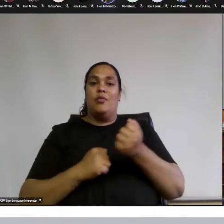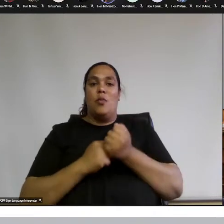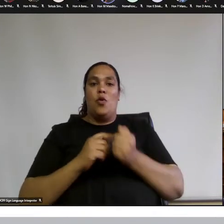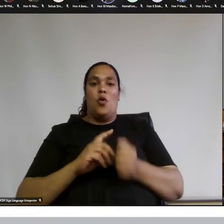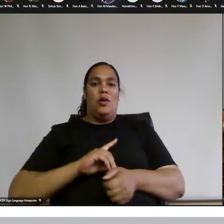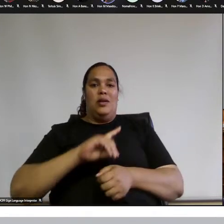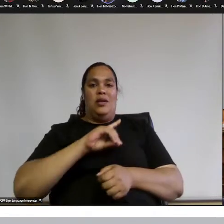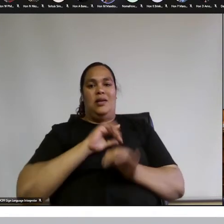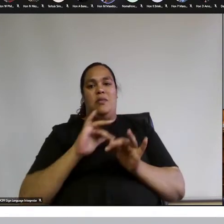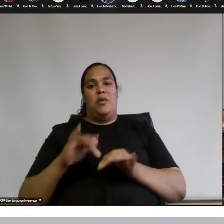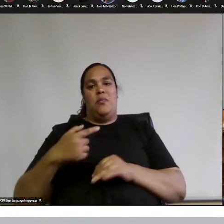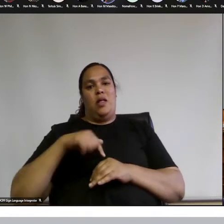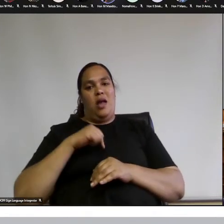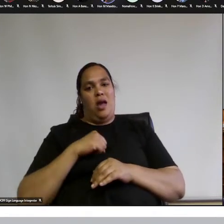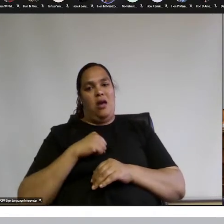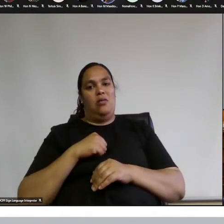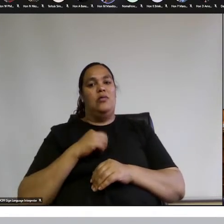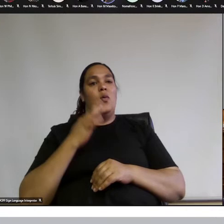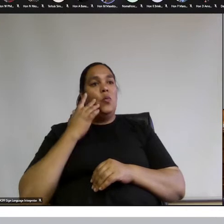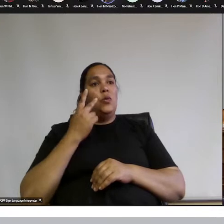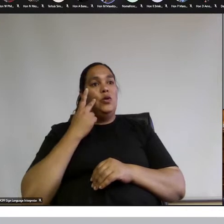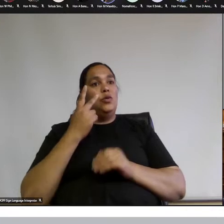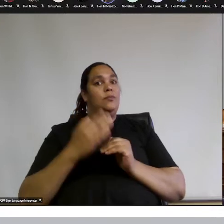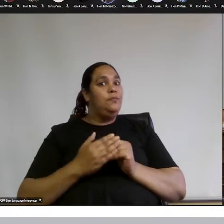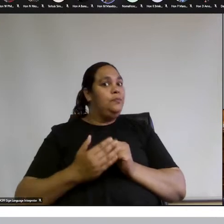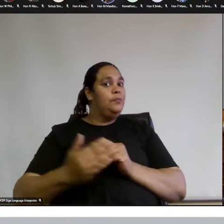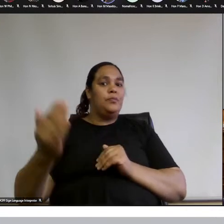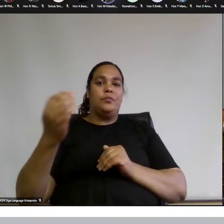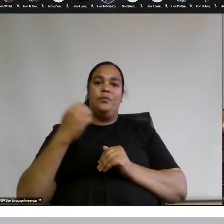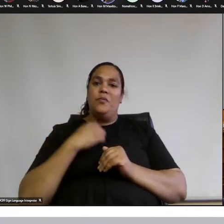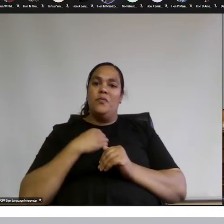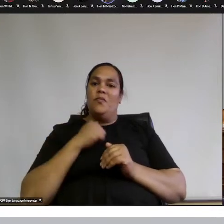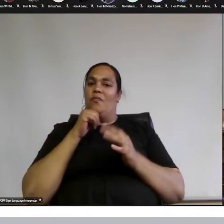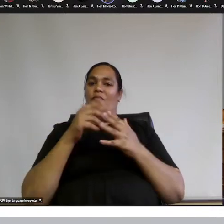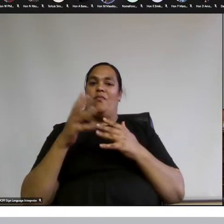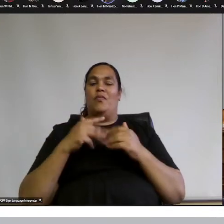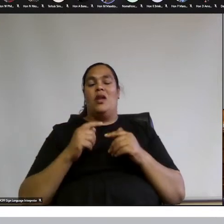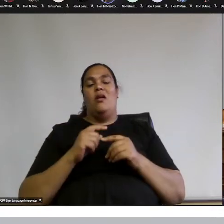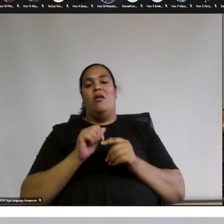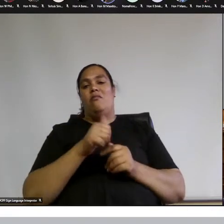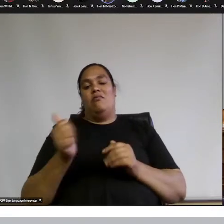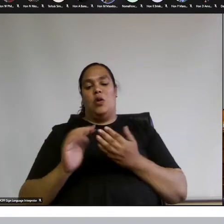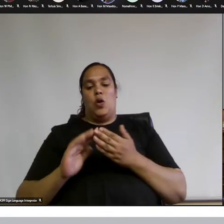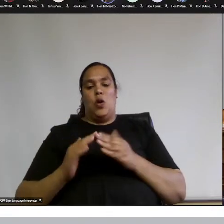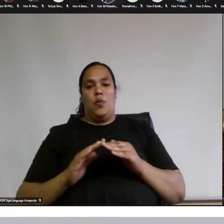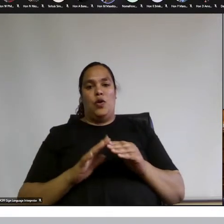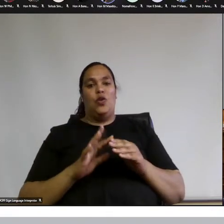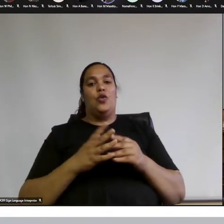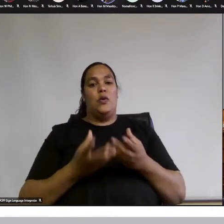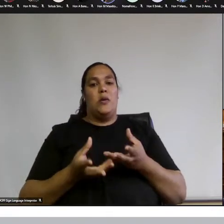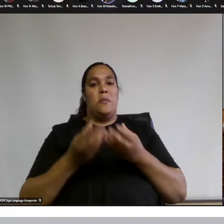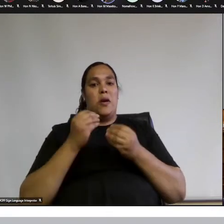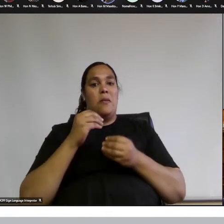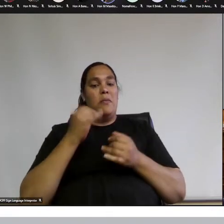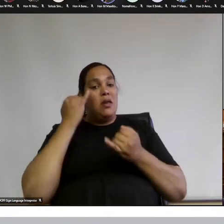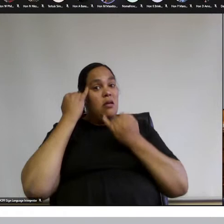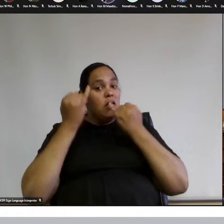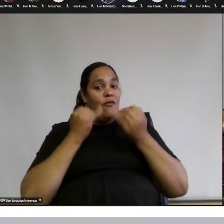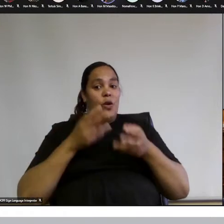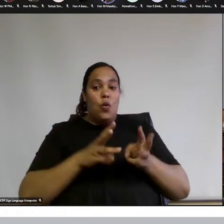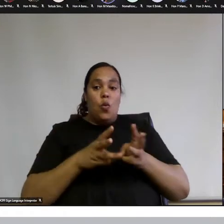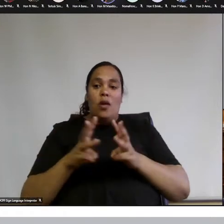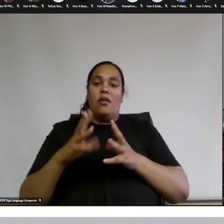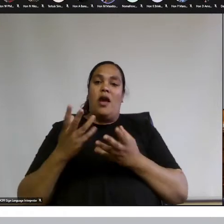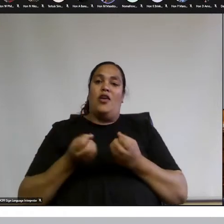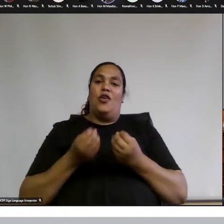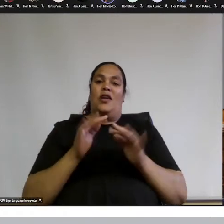dignity of our people while looking beyond our walls to the rest of society to find innovative ways to